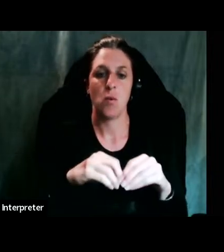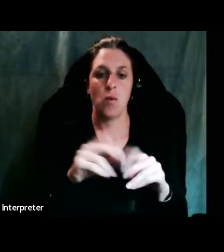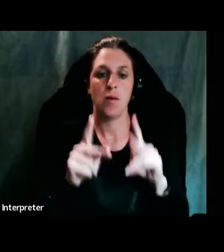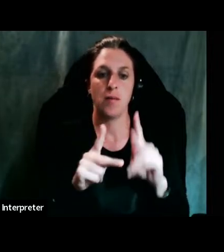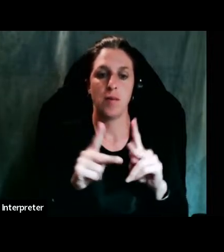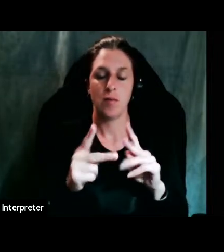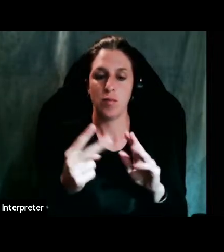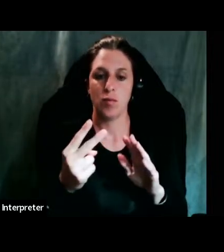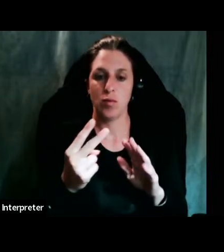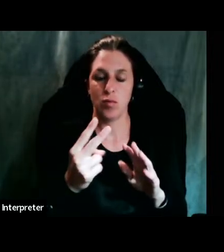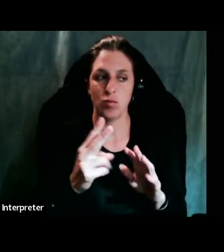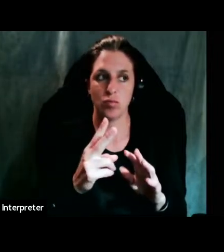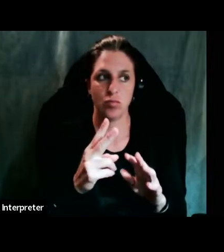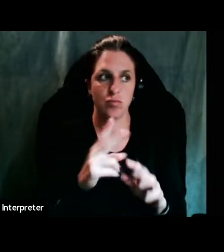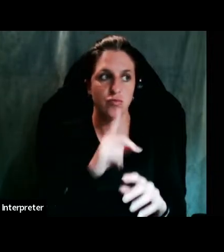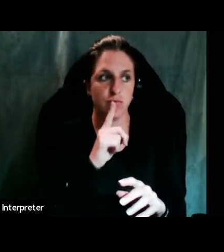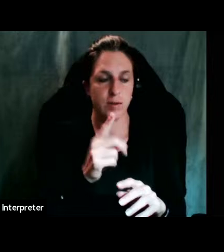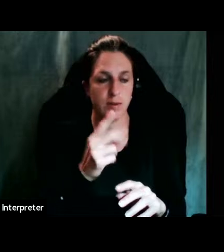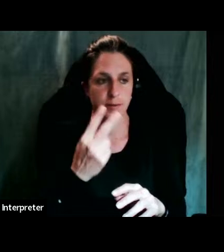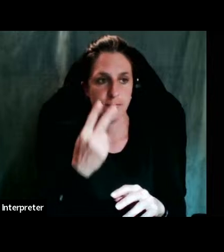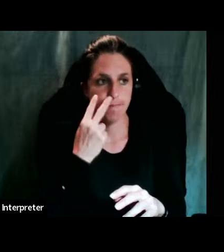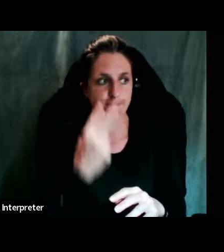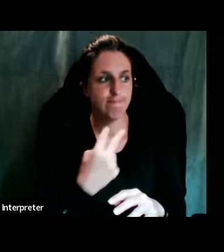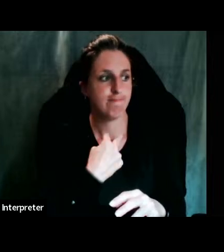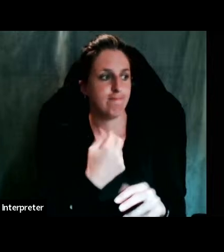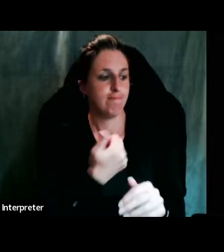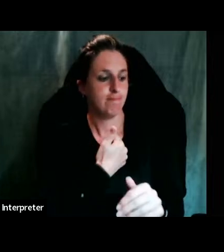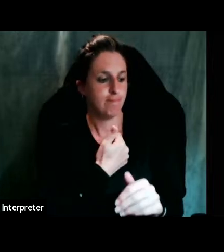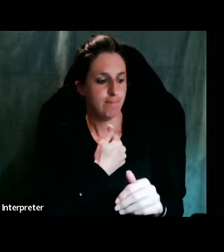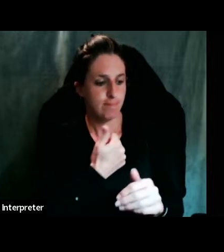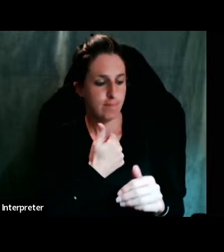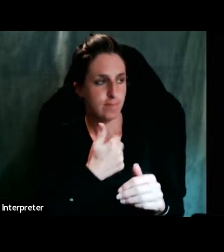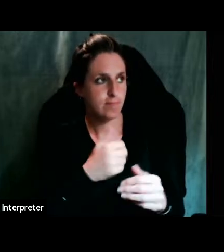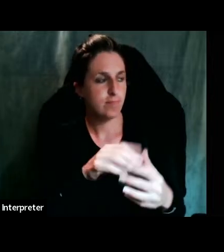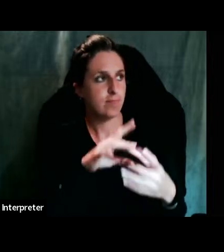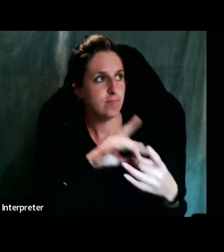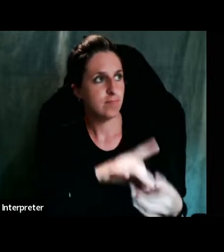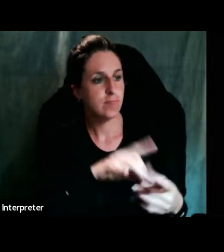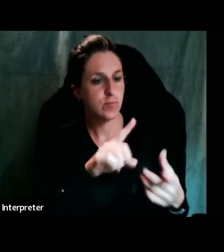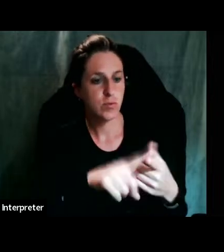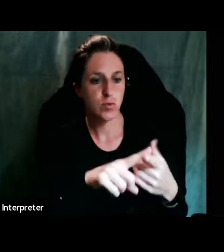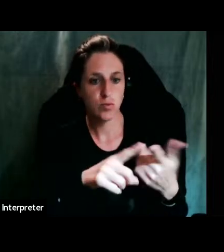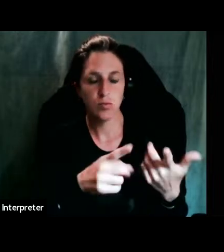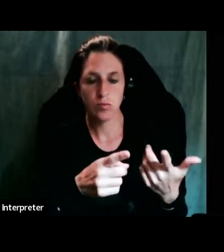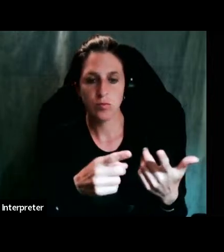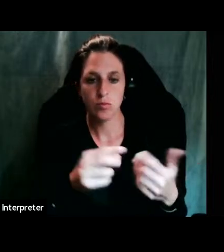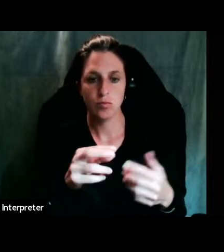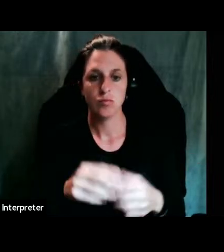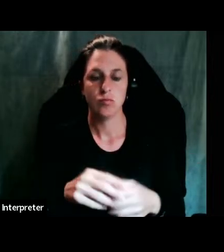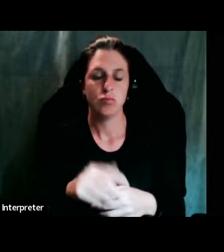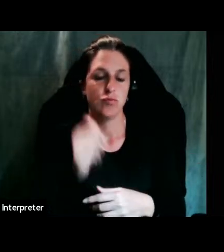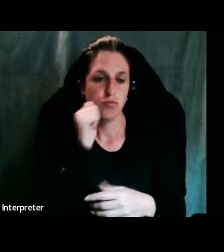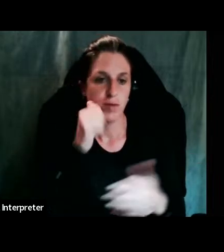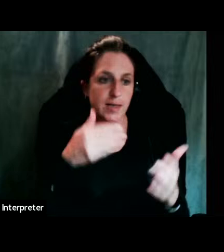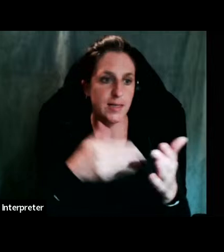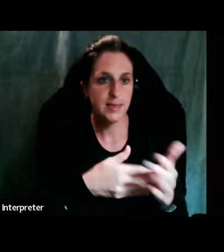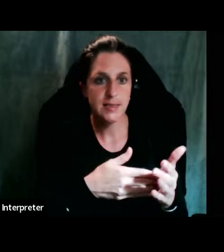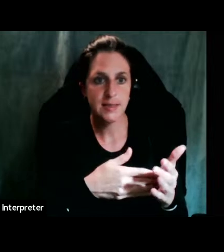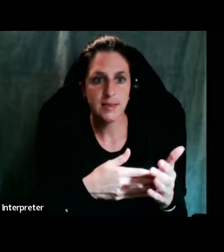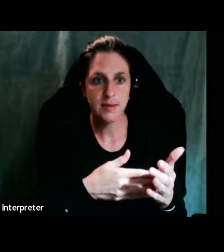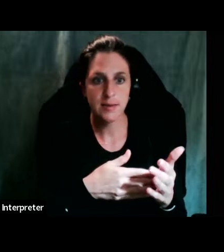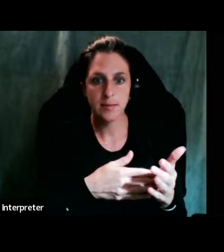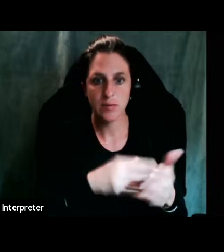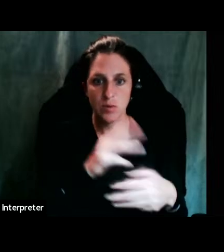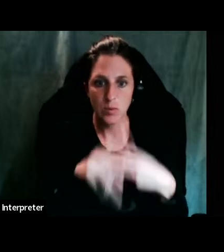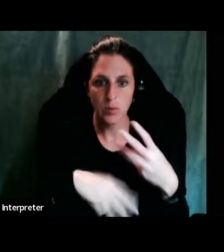that the nation and the world face in terms of racism. And I'd like to, we have not made the progress